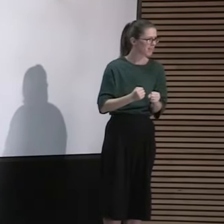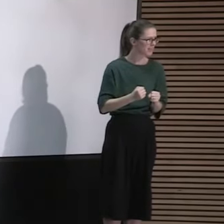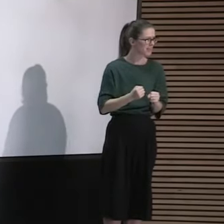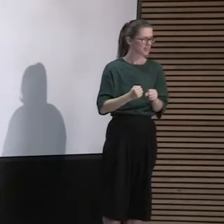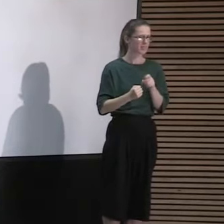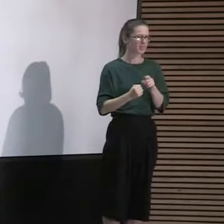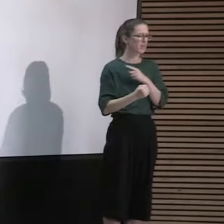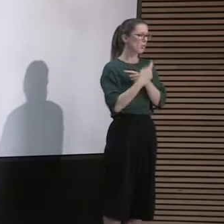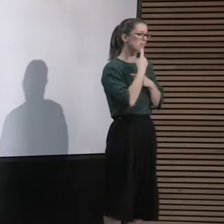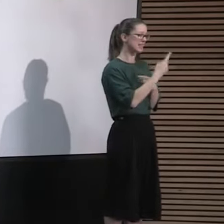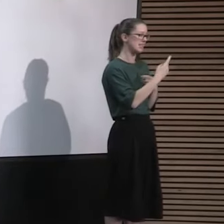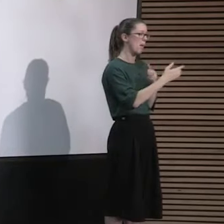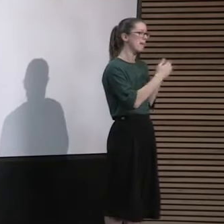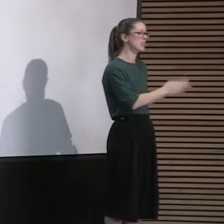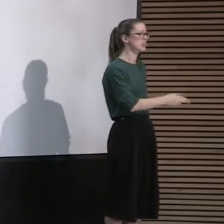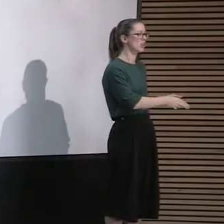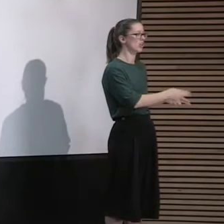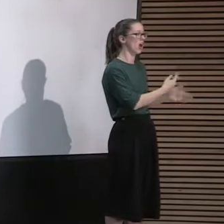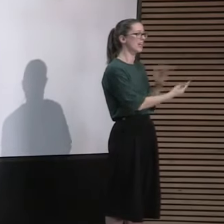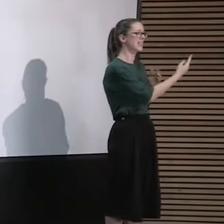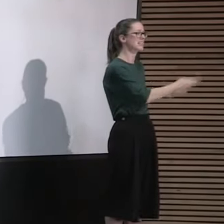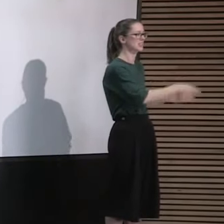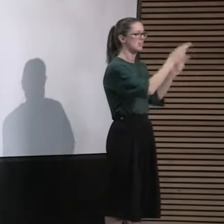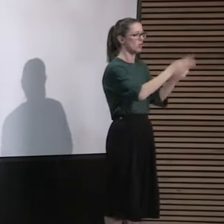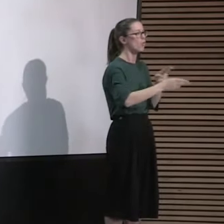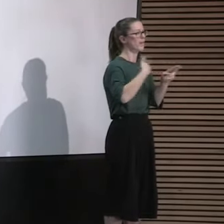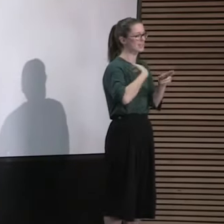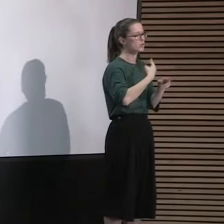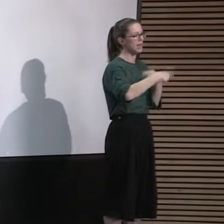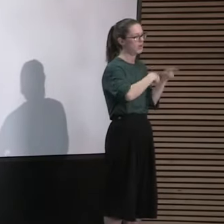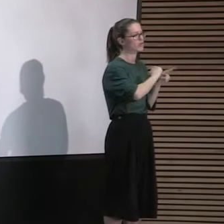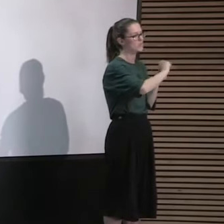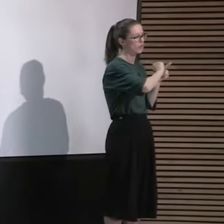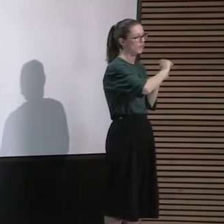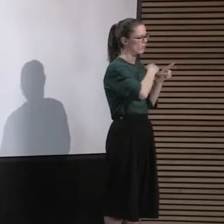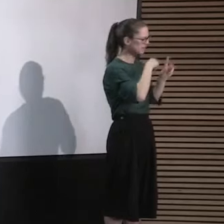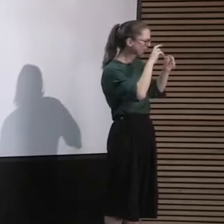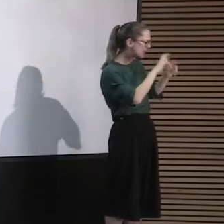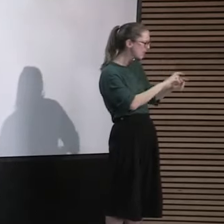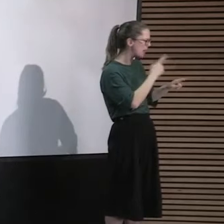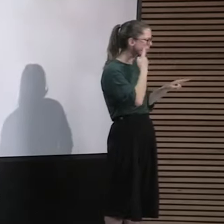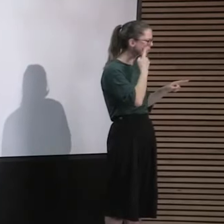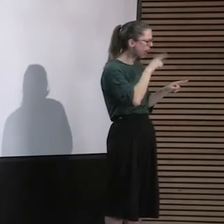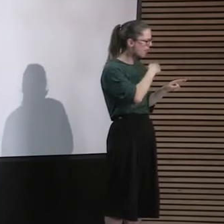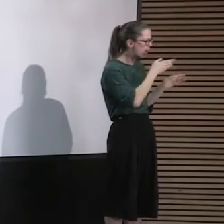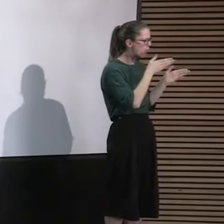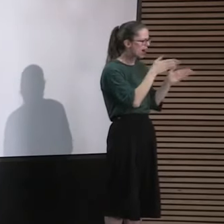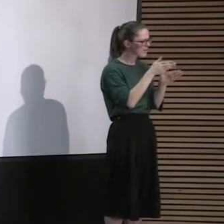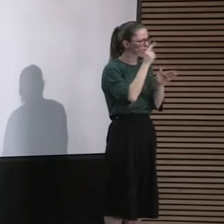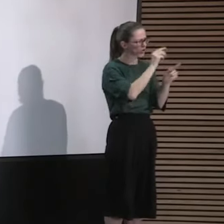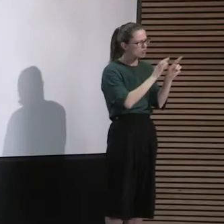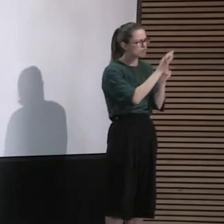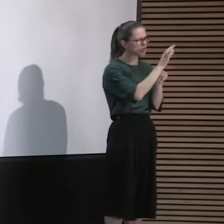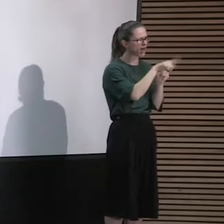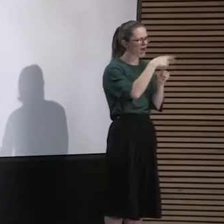managed isolation has to be a part of a process of continuous improvement. We do need to look at what further measures need to be put in place